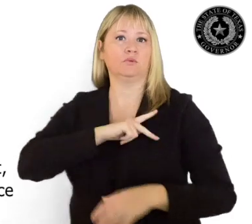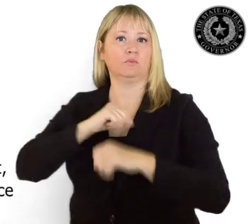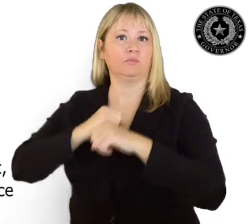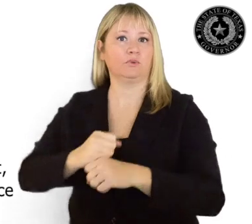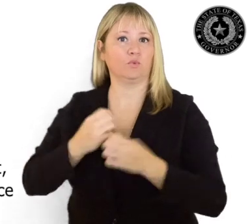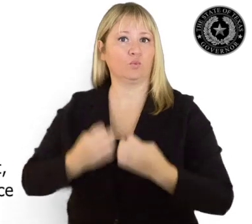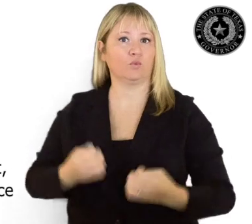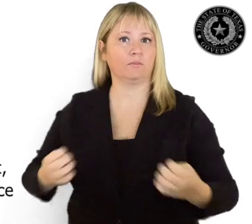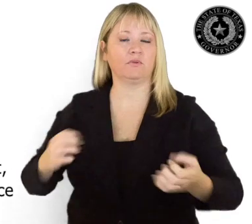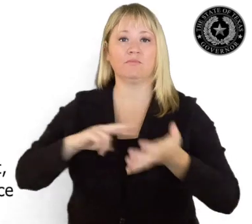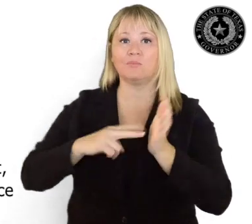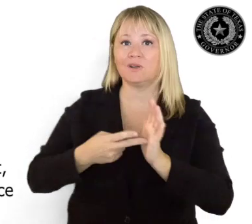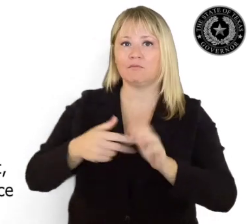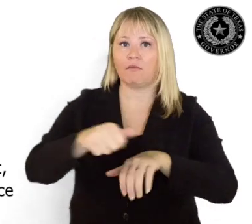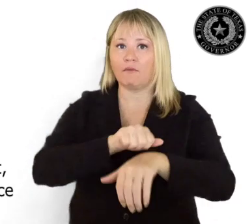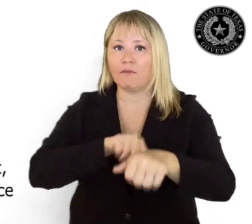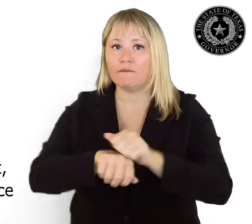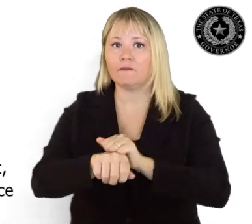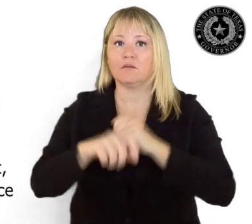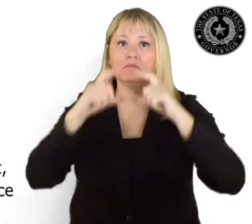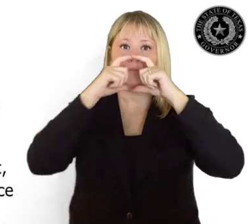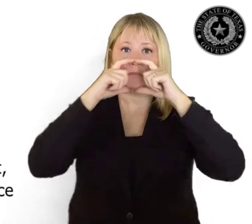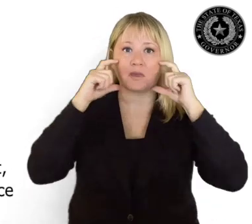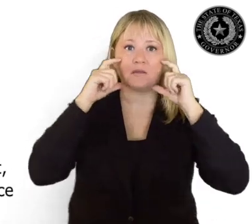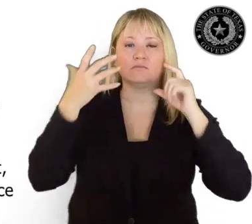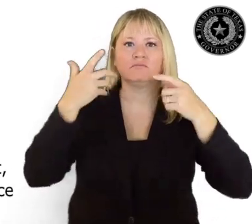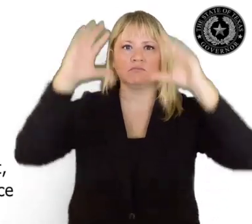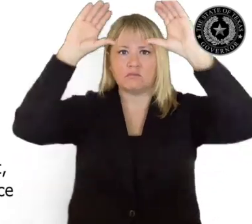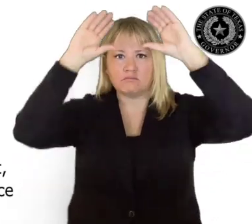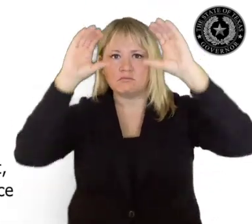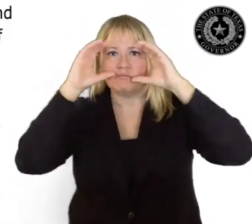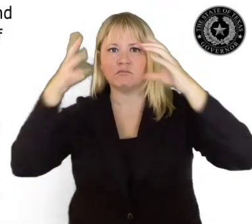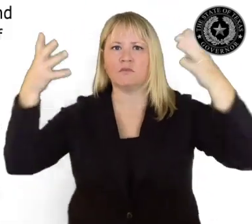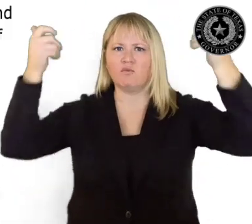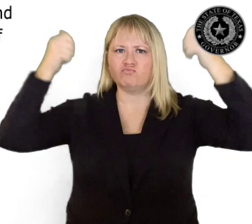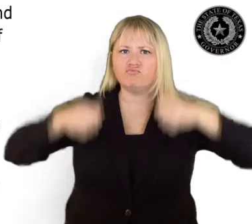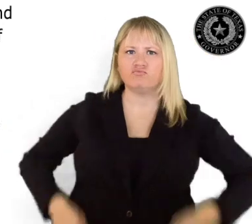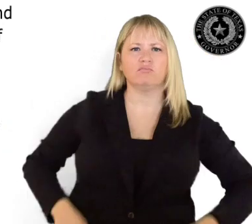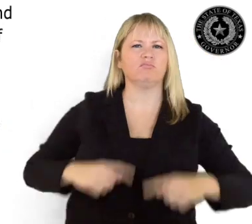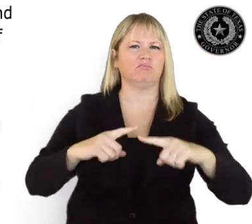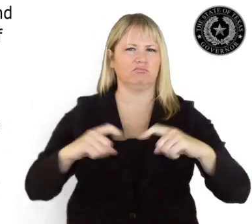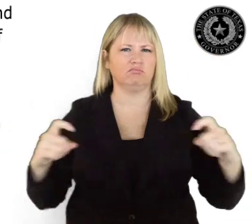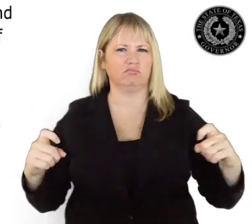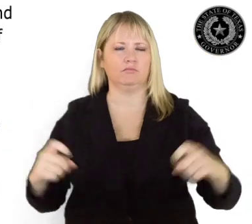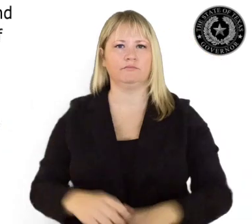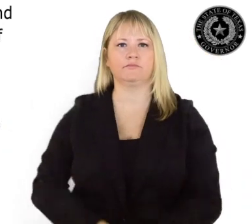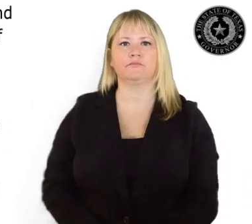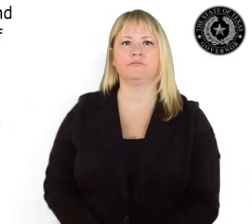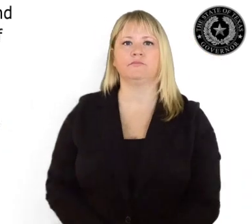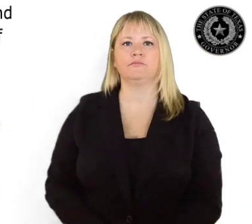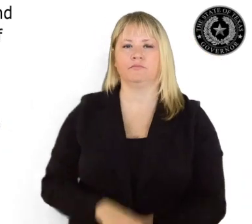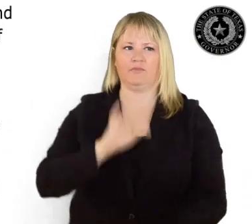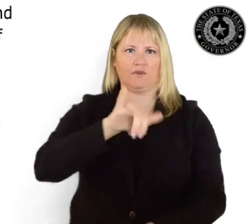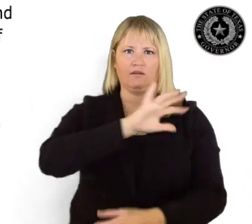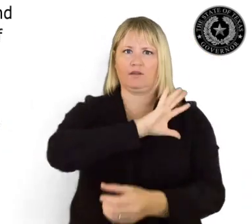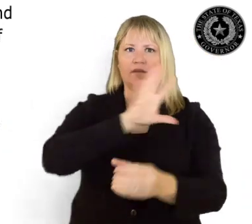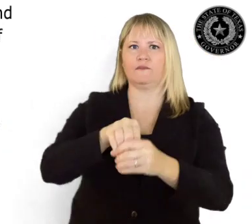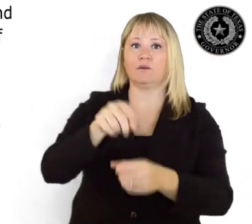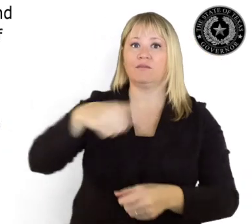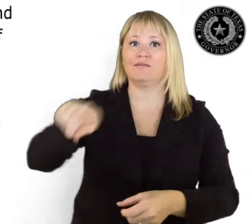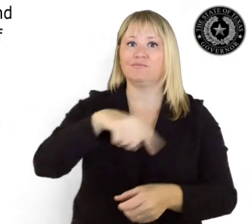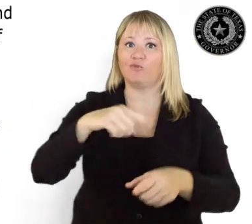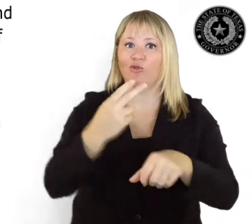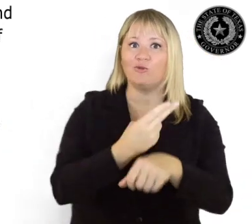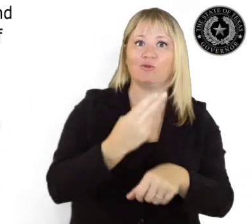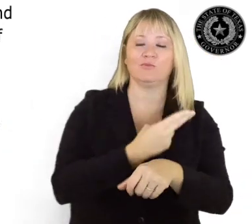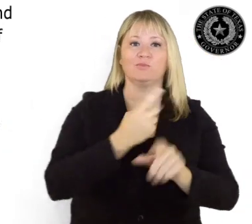personal protective equipment, and Texans' adherence to safe practices like social distancing, hand sanitizing, and use of face